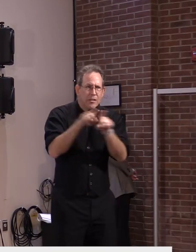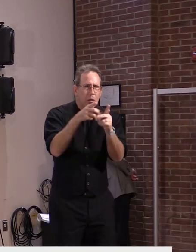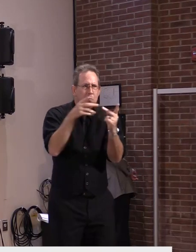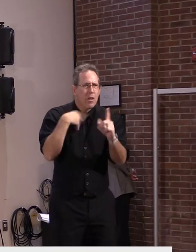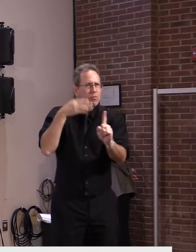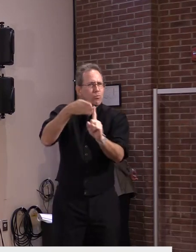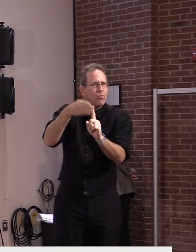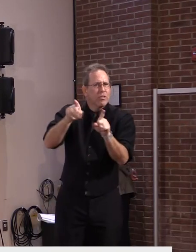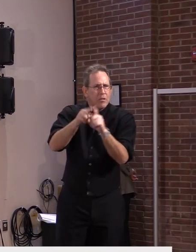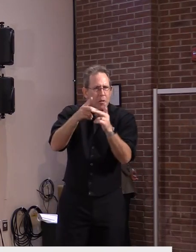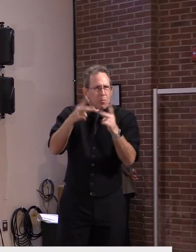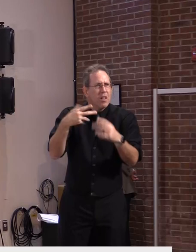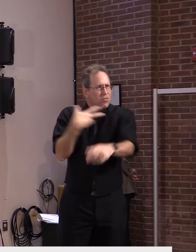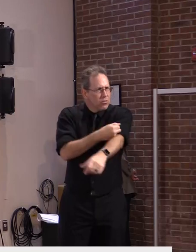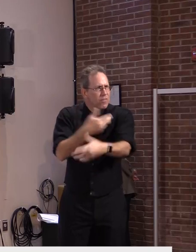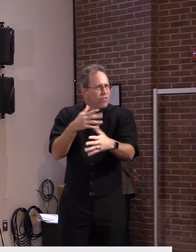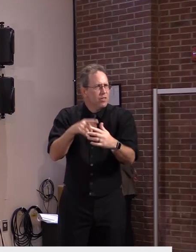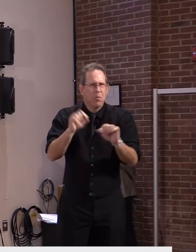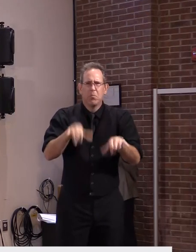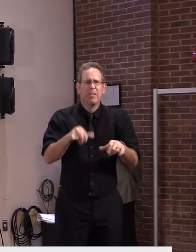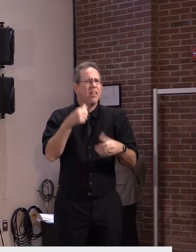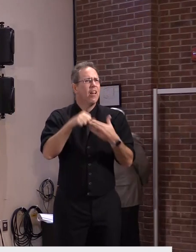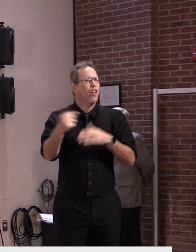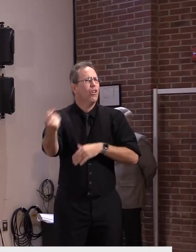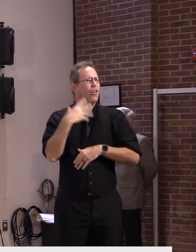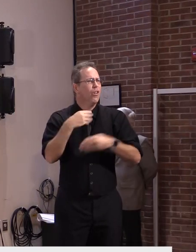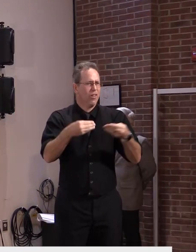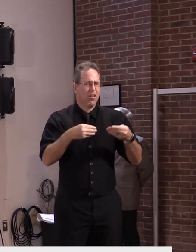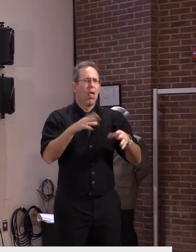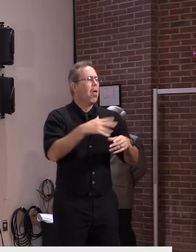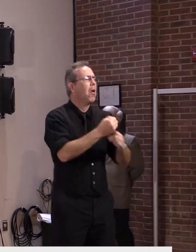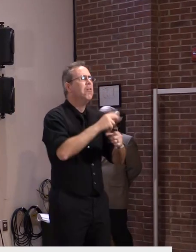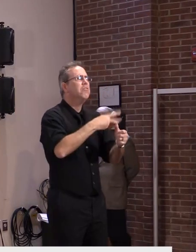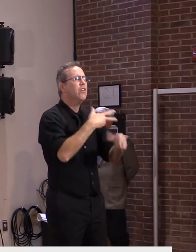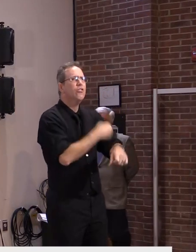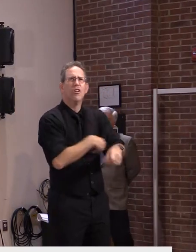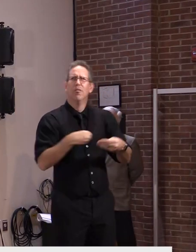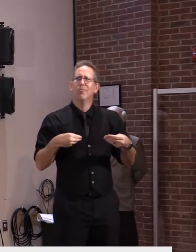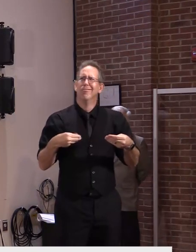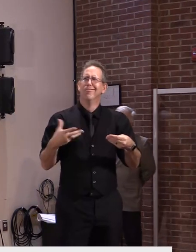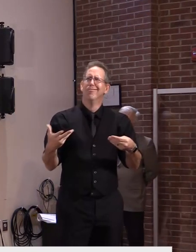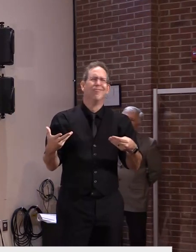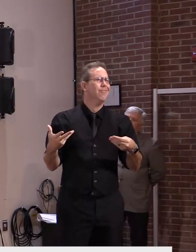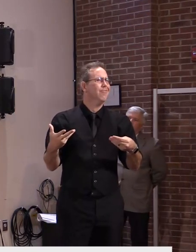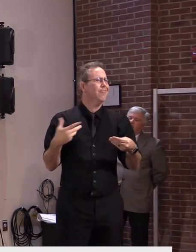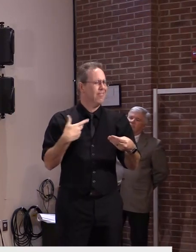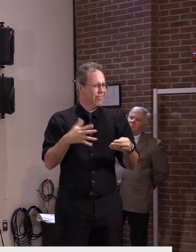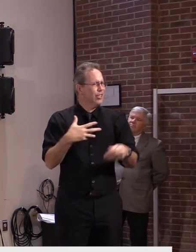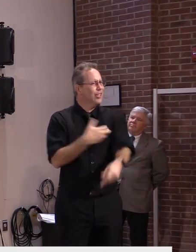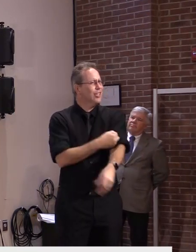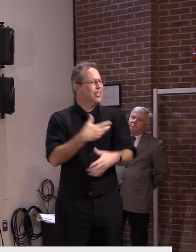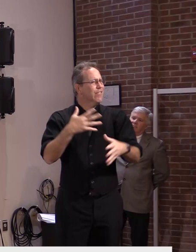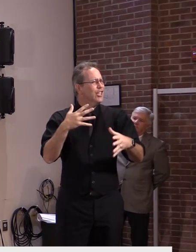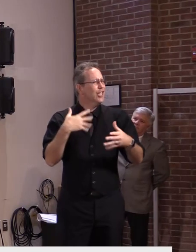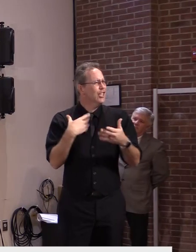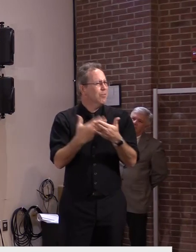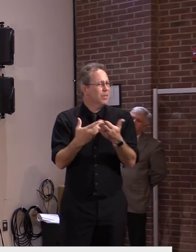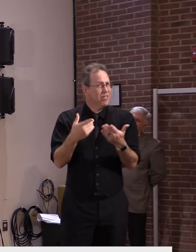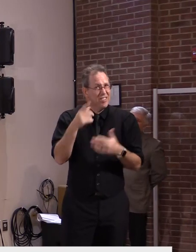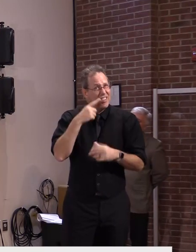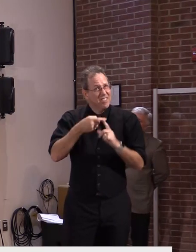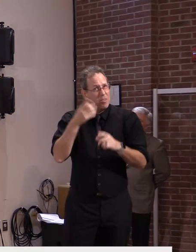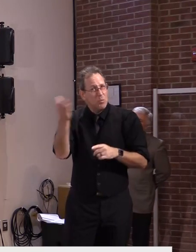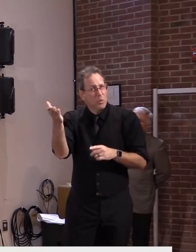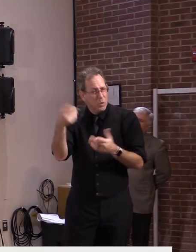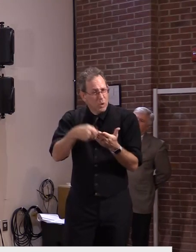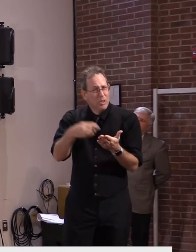having gotten their second shot? Again, how accurate are the records? How widespread is the problem? And yeah. Is there any way